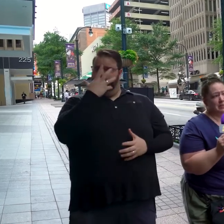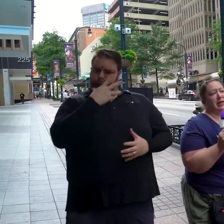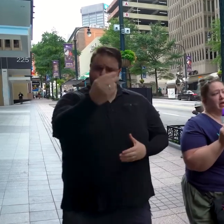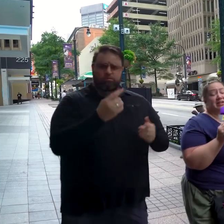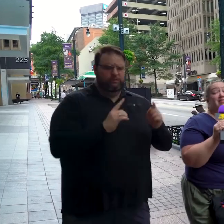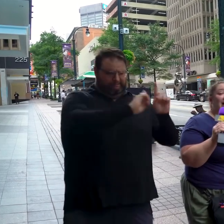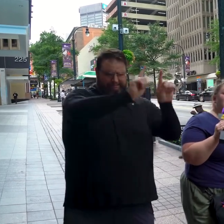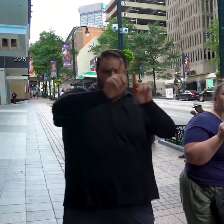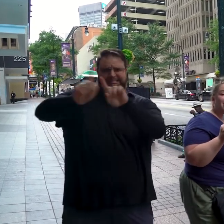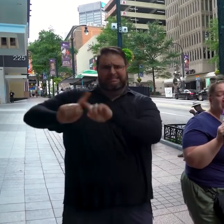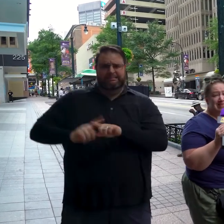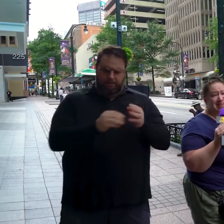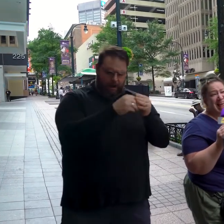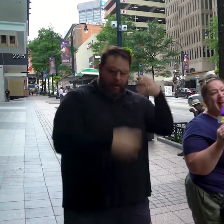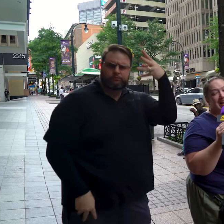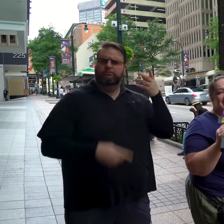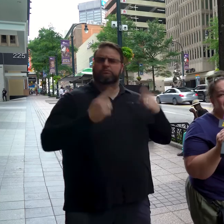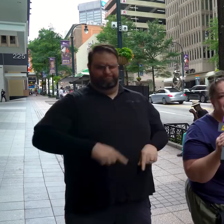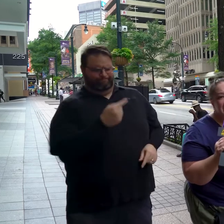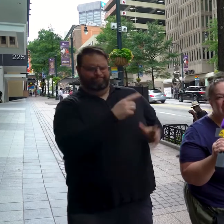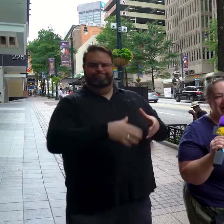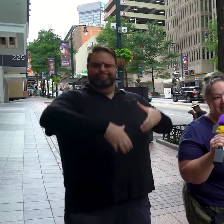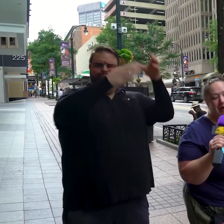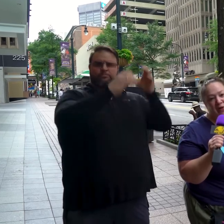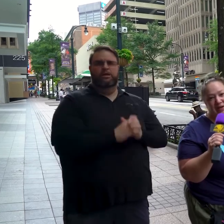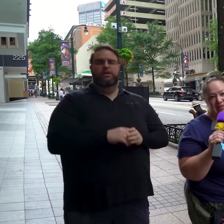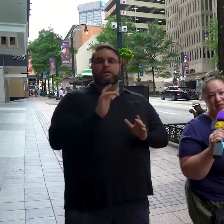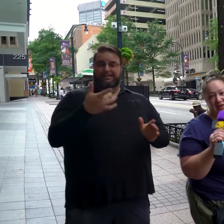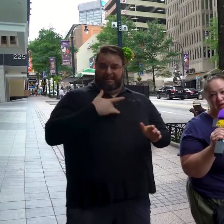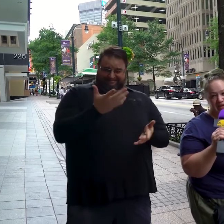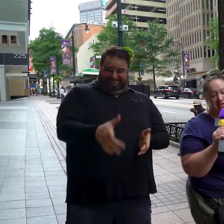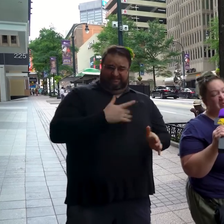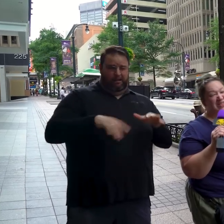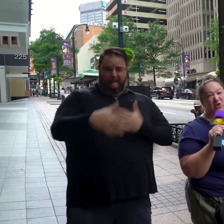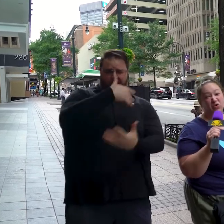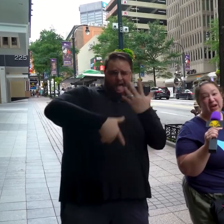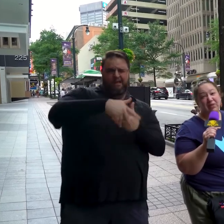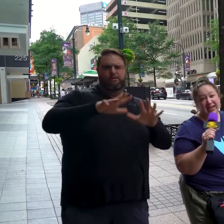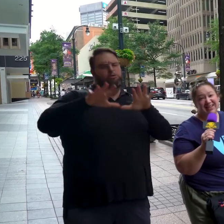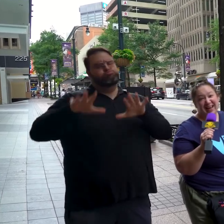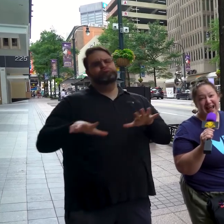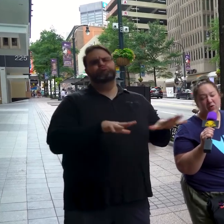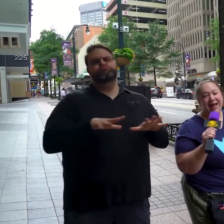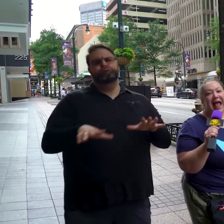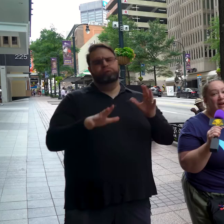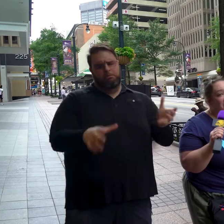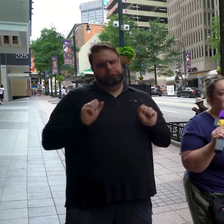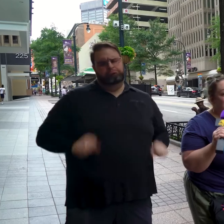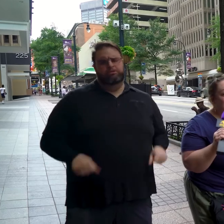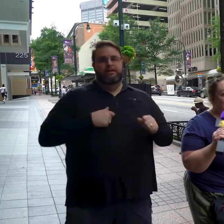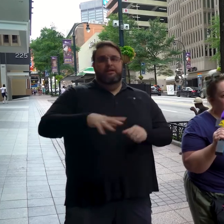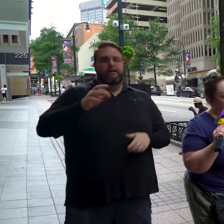Bridge simulator. There's a lot going on at the Westin, and it tends not to be as crowded as some of the other hotels, so it's a great place to hang out